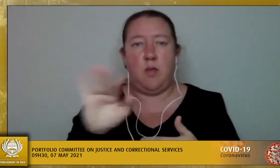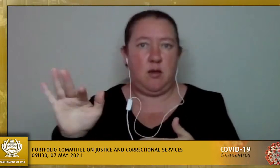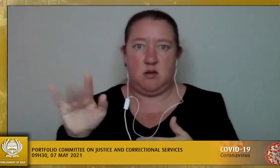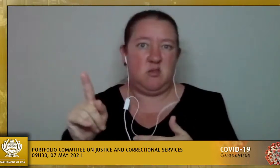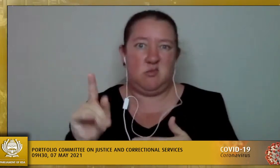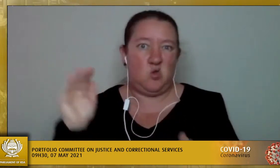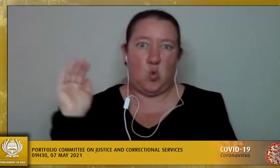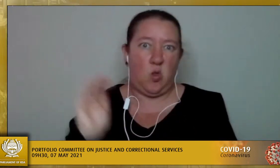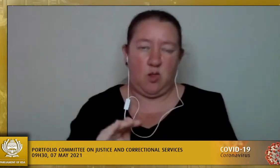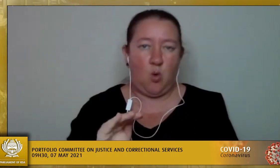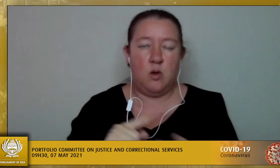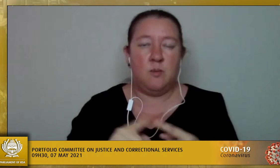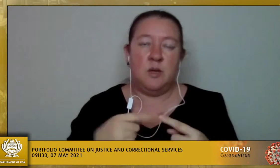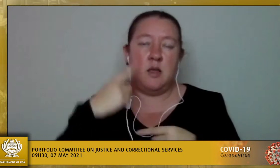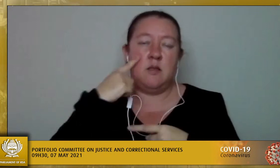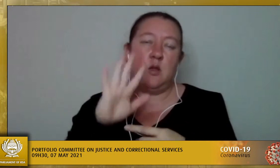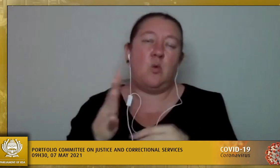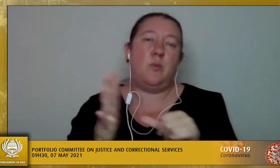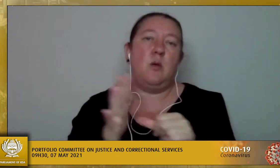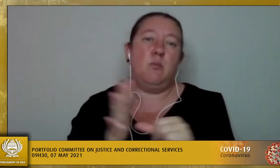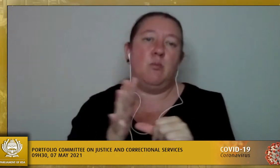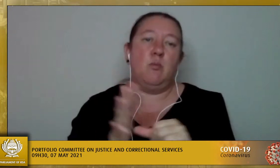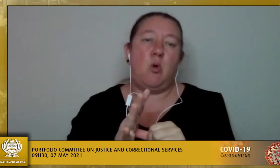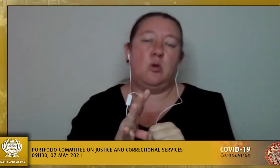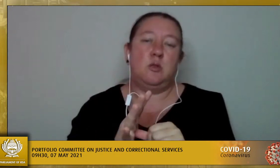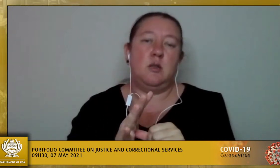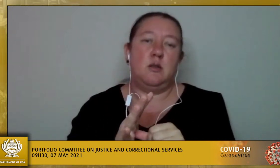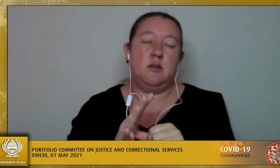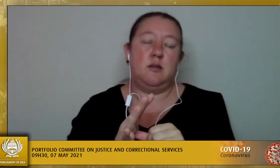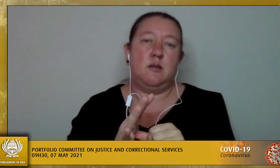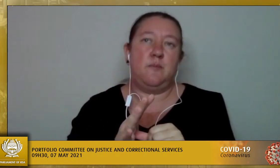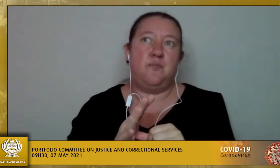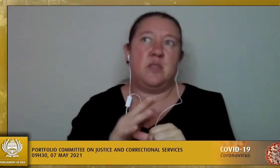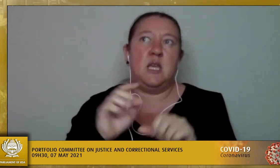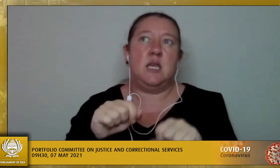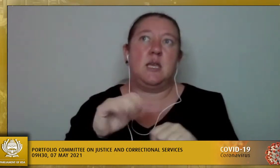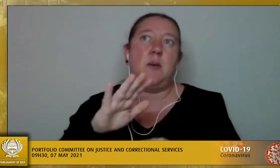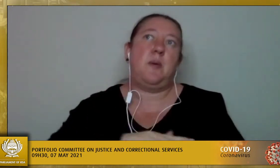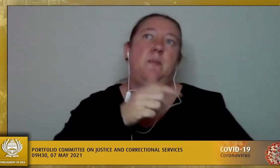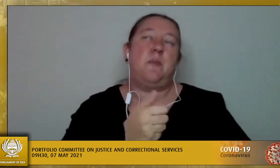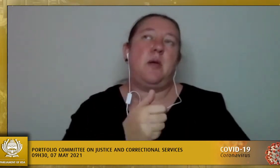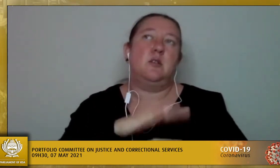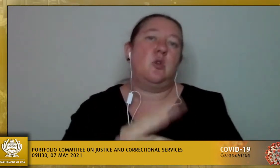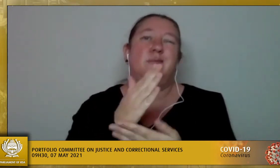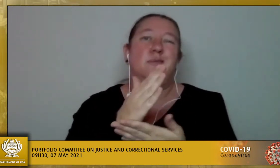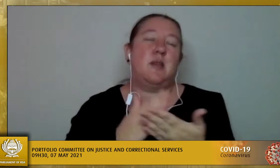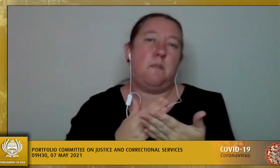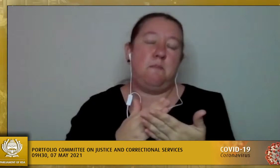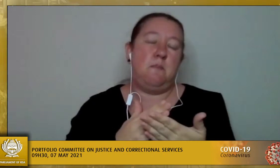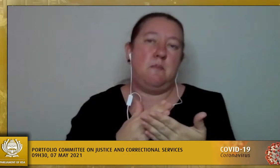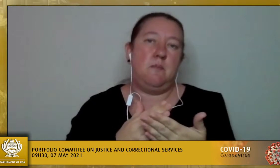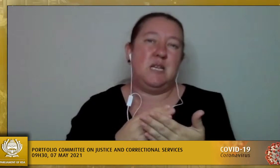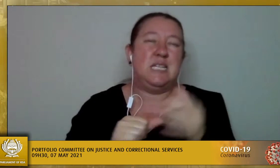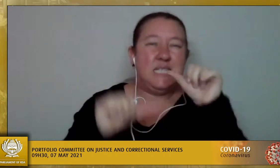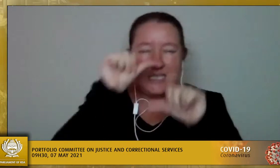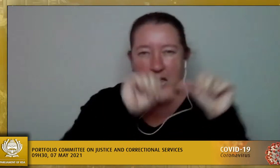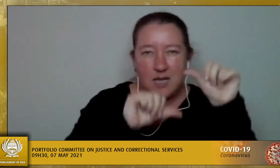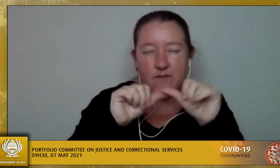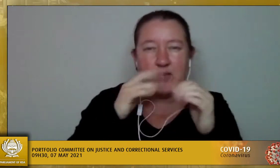um but I think it would be important that if it can be based on some scientific study of the